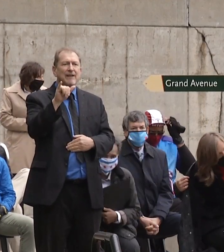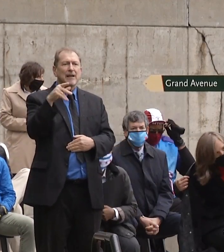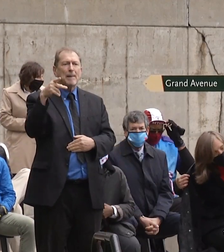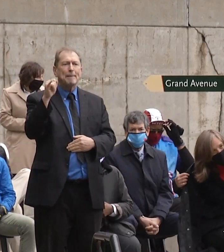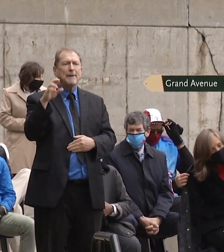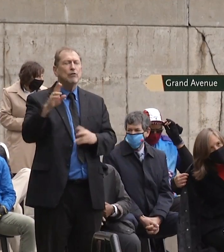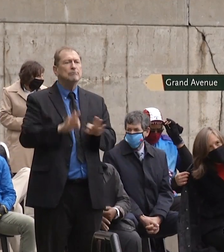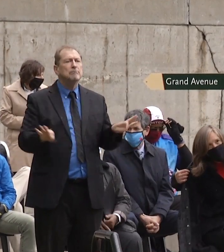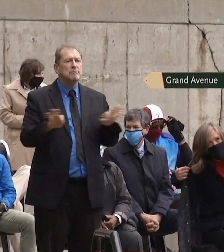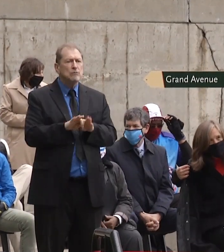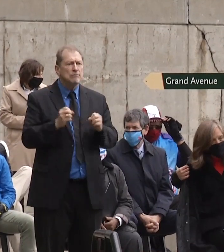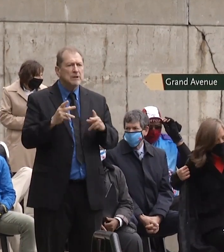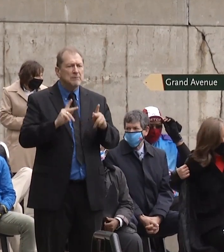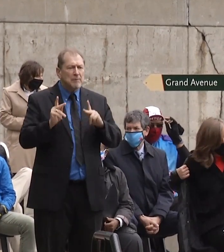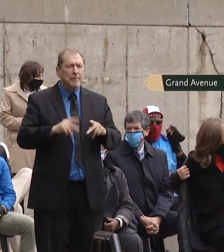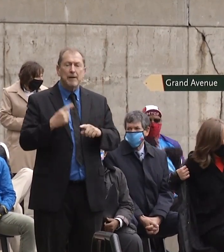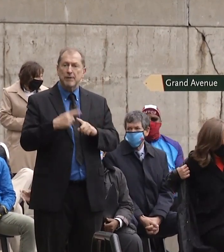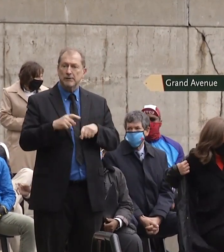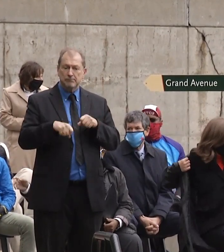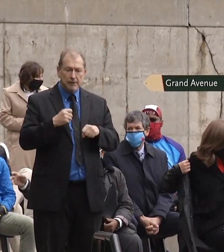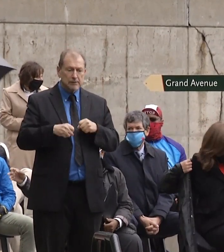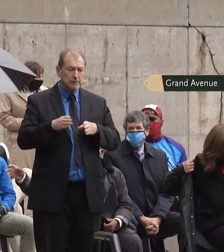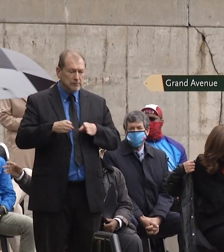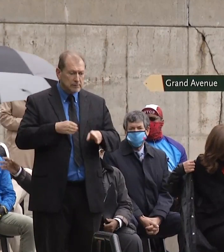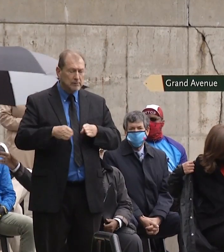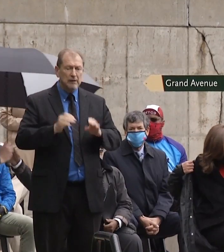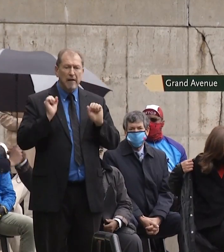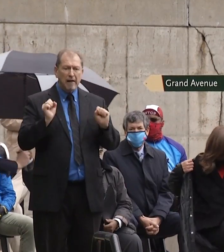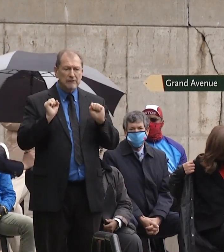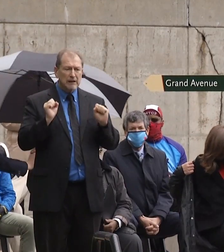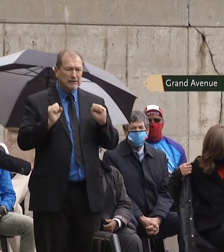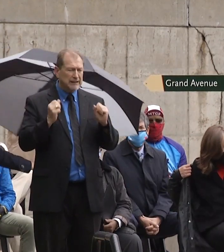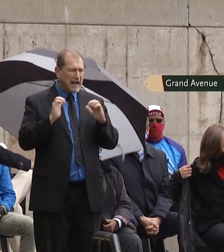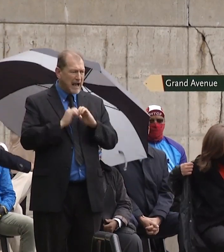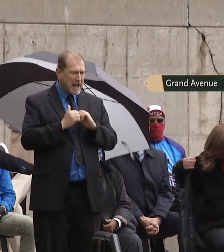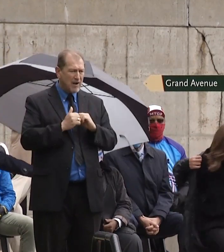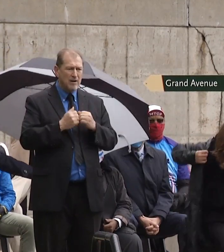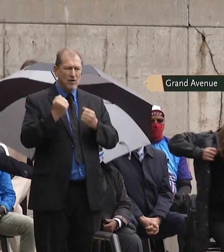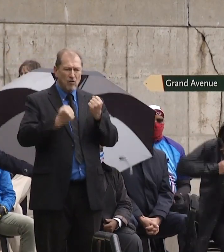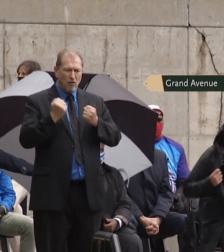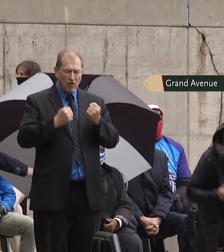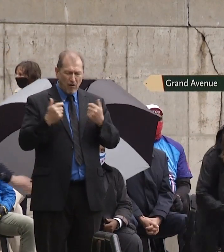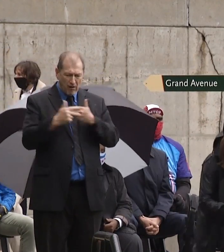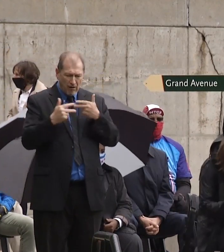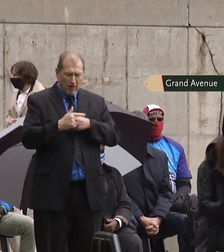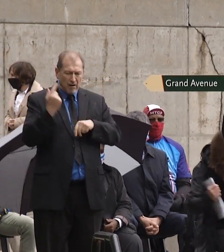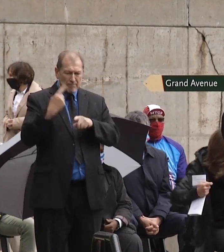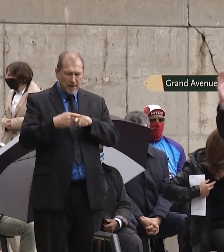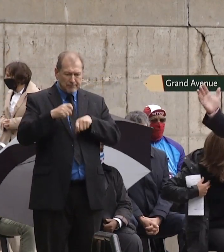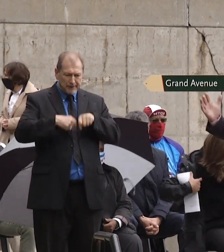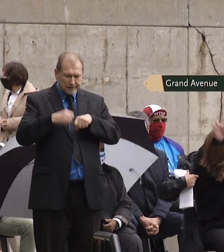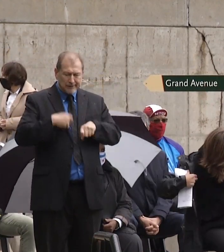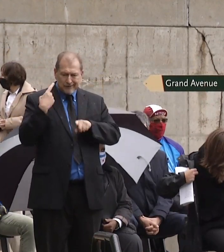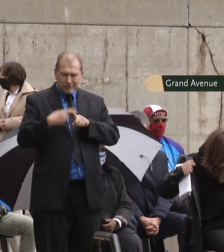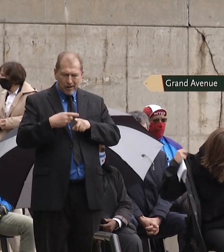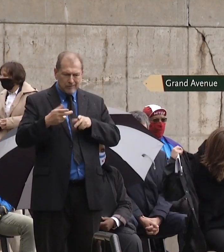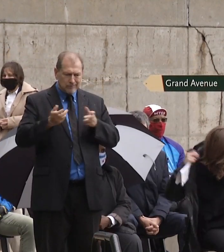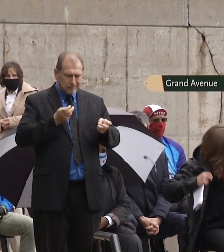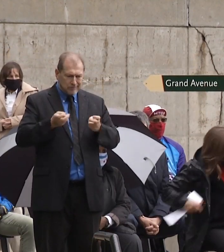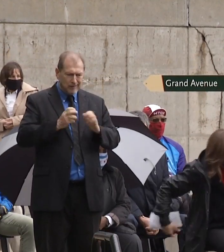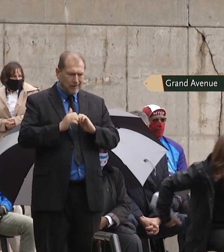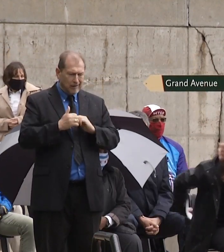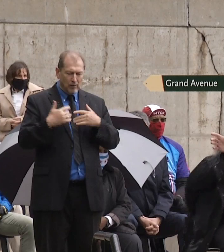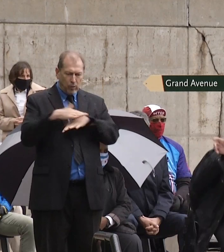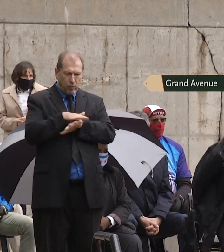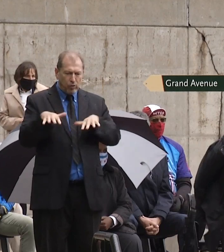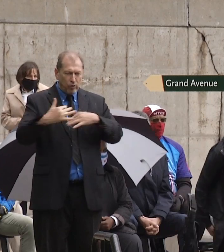know how bicycling and outdoor exercise have increased in popularity over the years. As a result, we had an incredible glut of